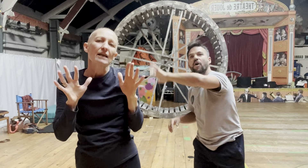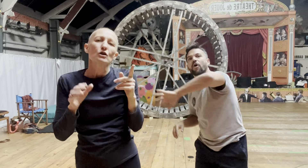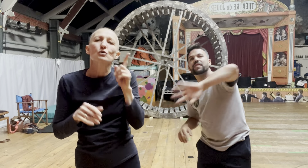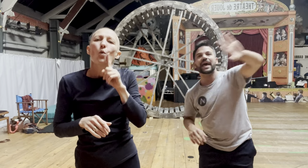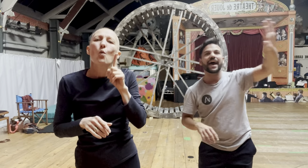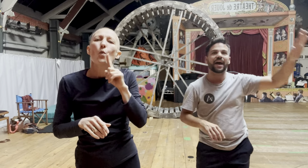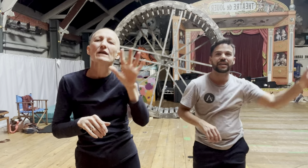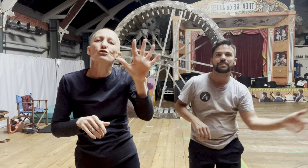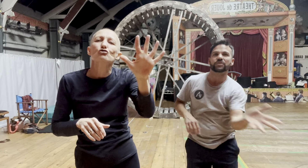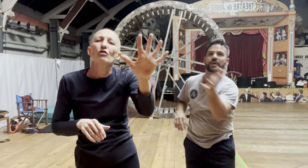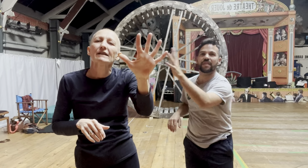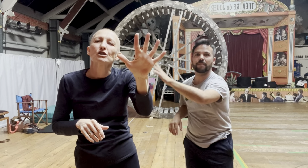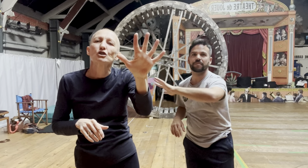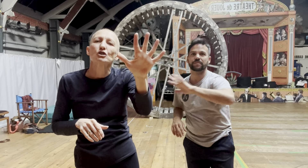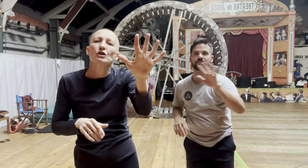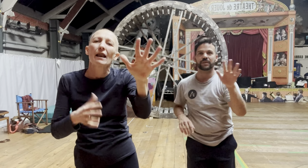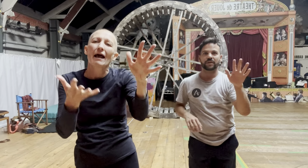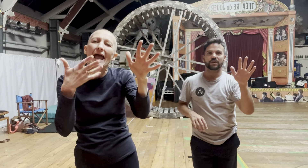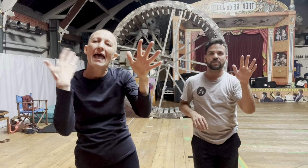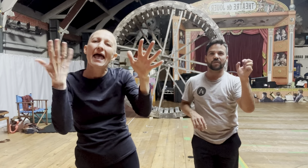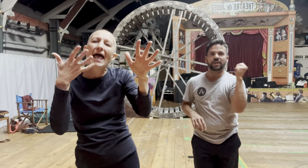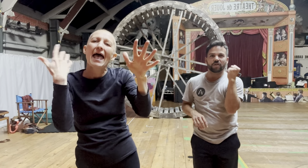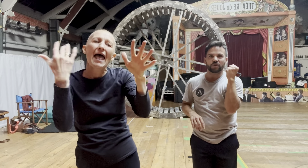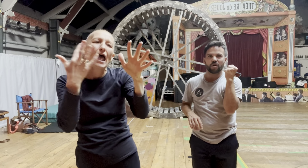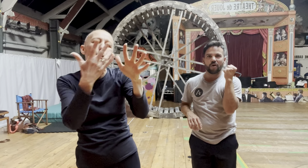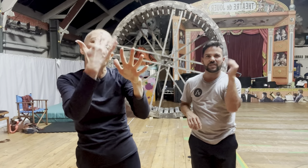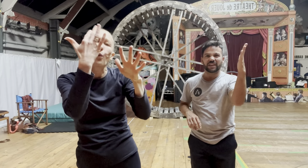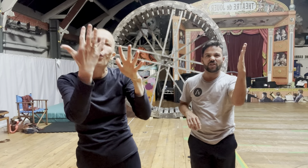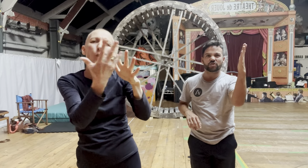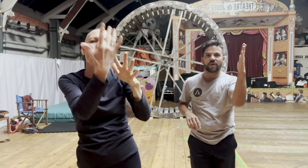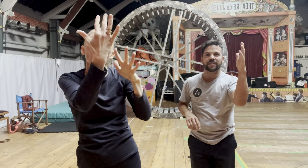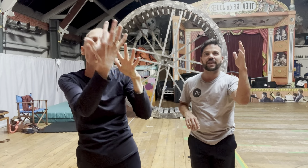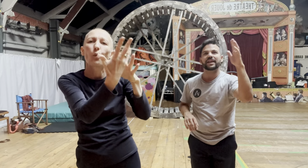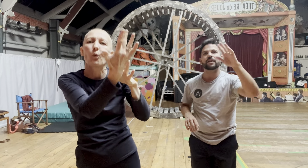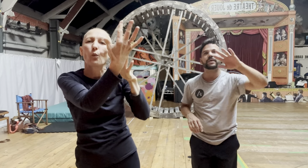or the air in between them. So they're not closed, they're not straight, they're a little bit